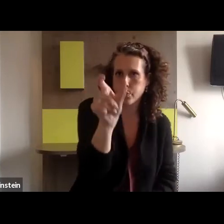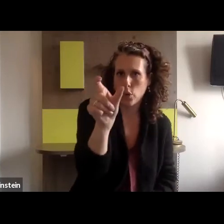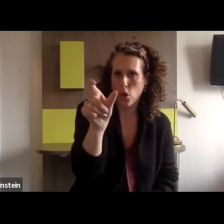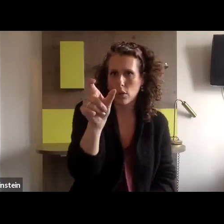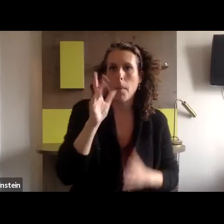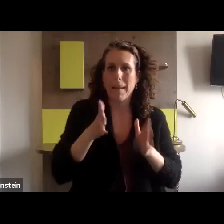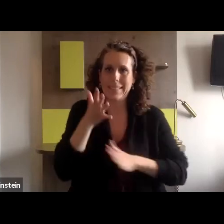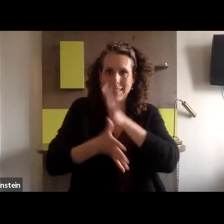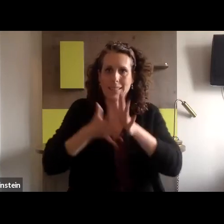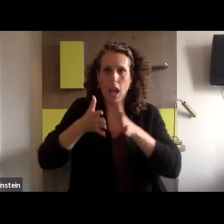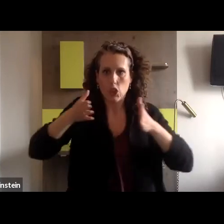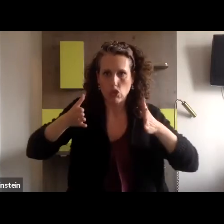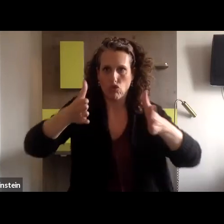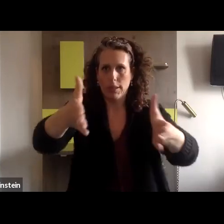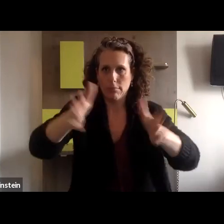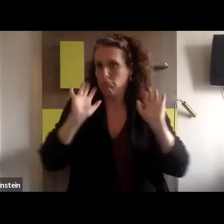street.